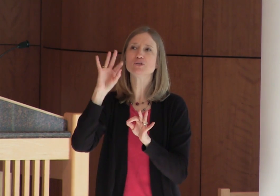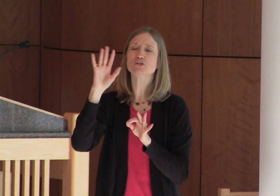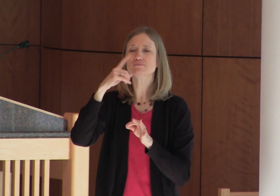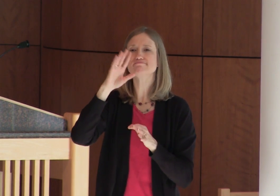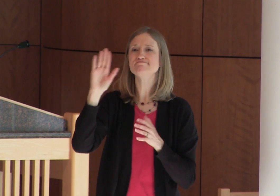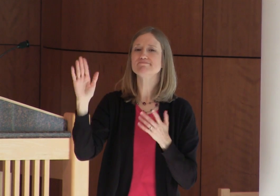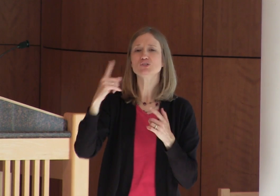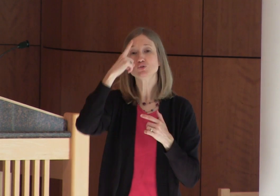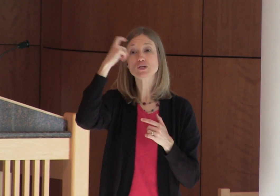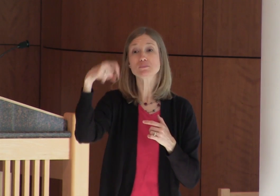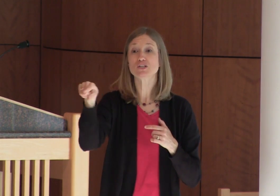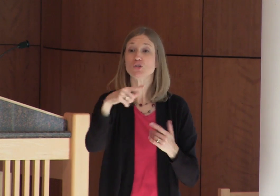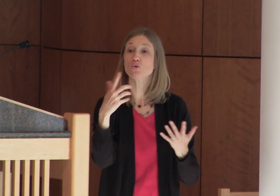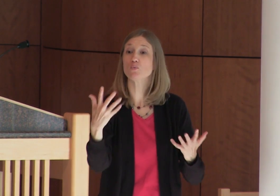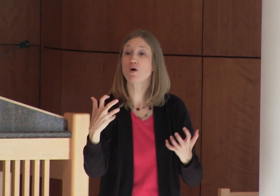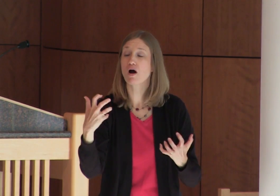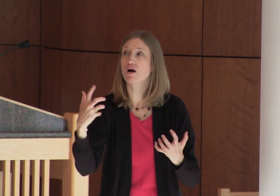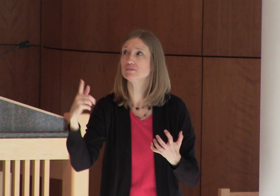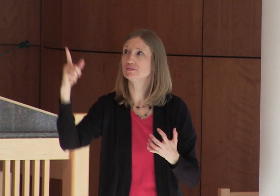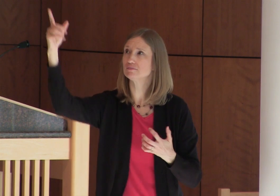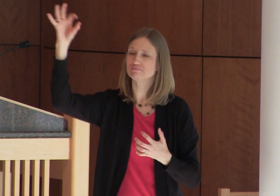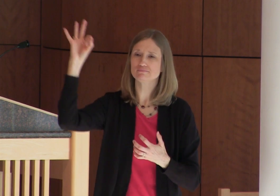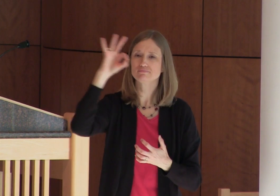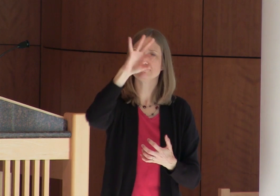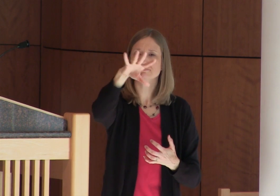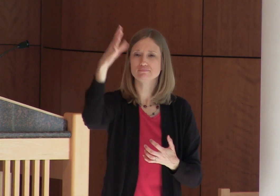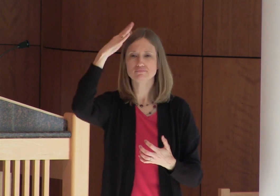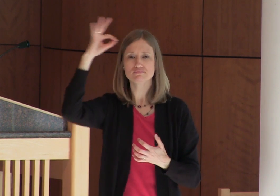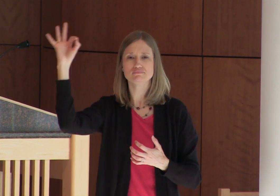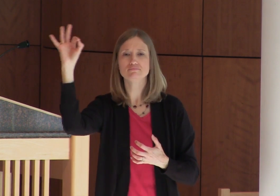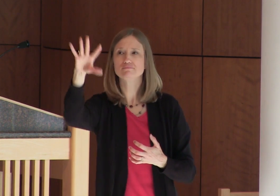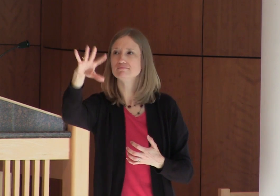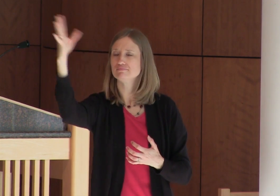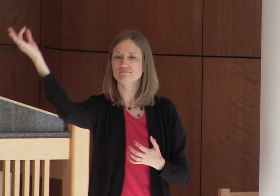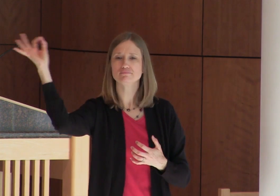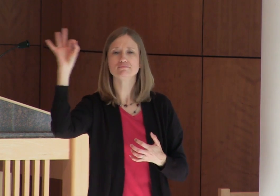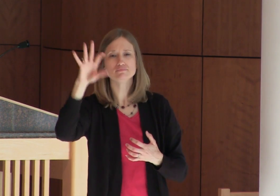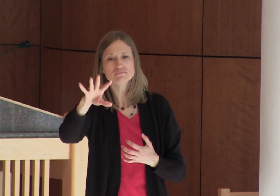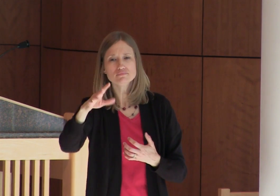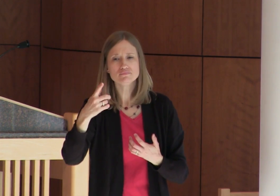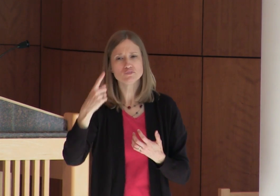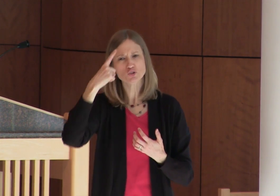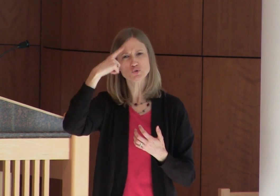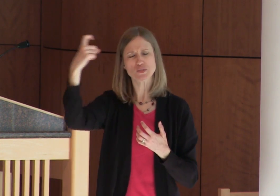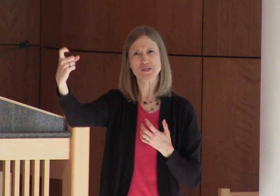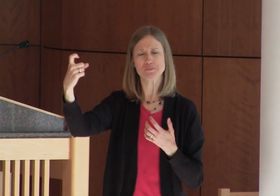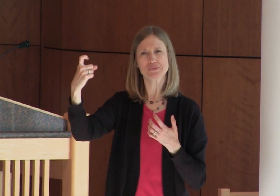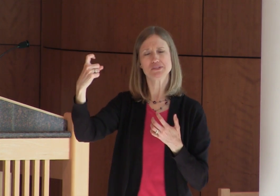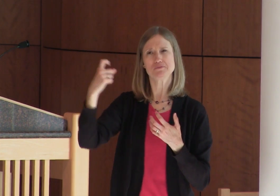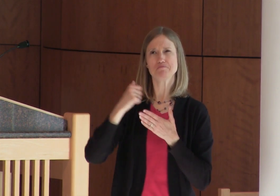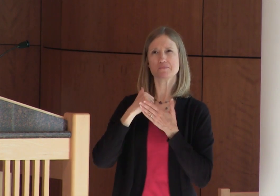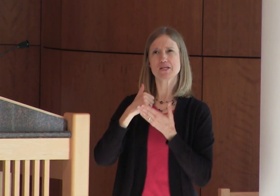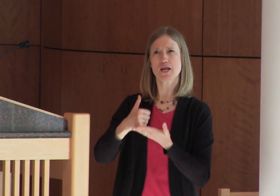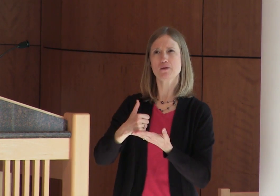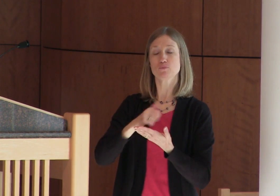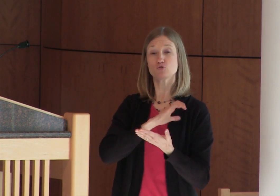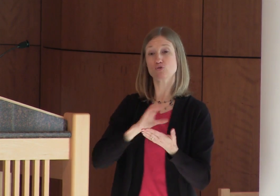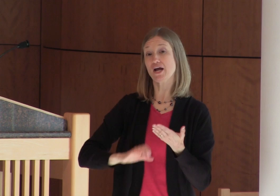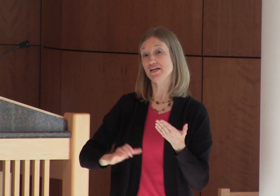become want-tos in your life, dreams that are focused on making Christ known to others through the love